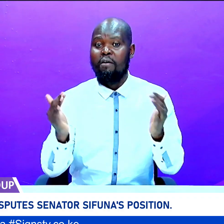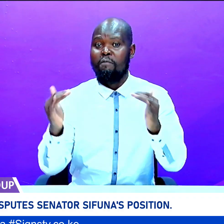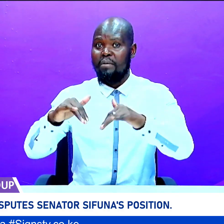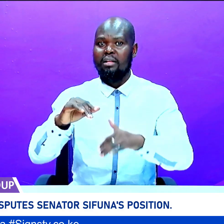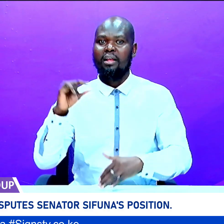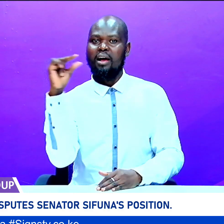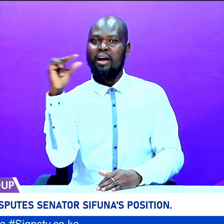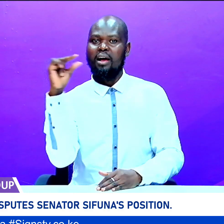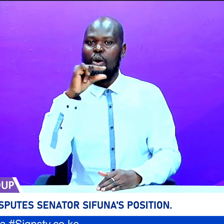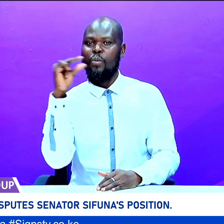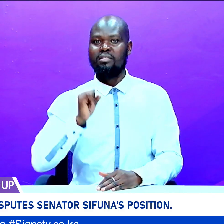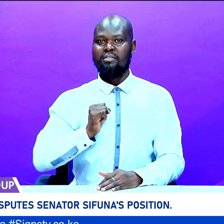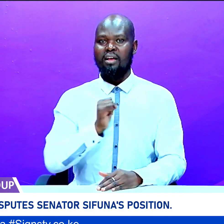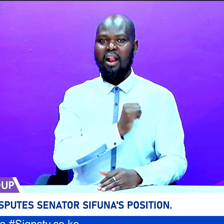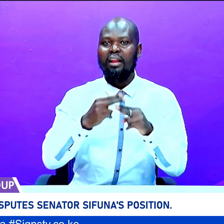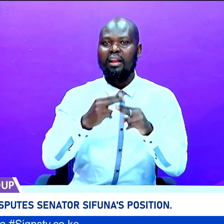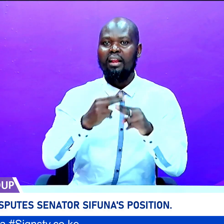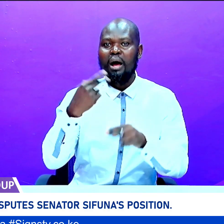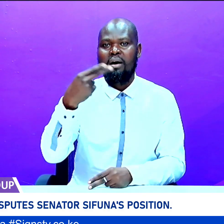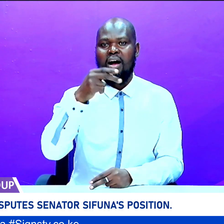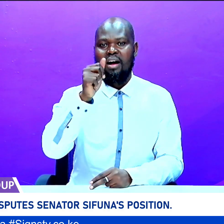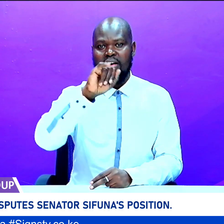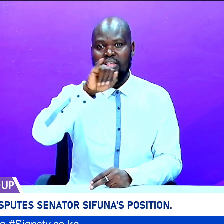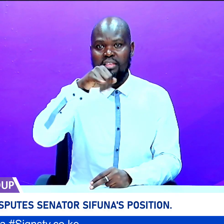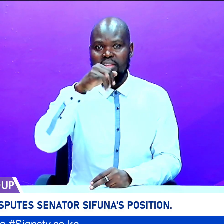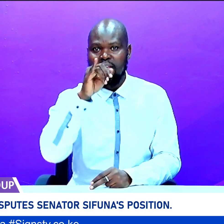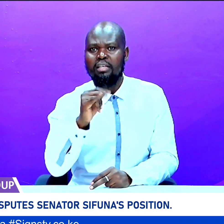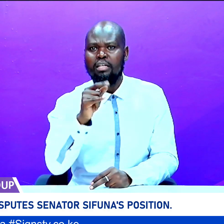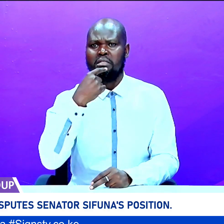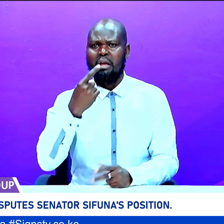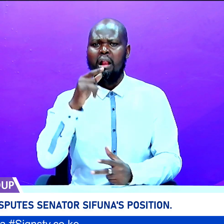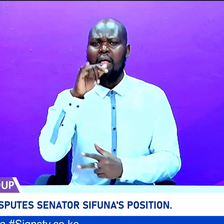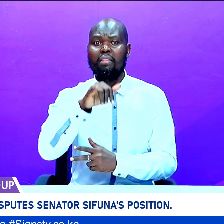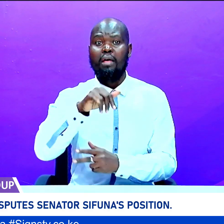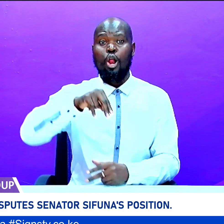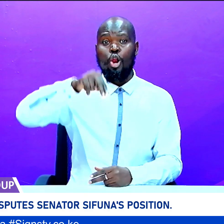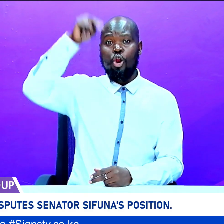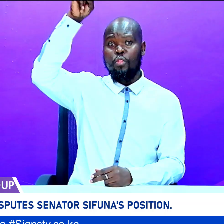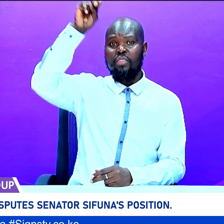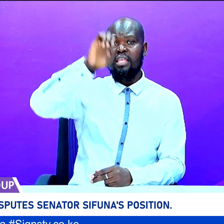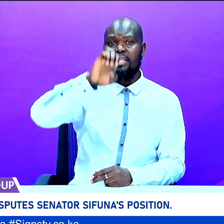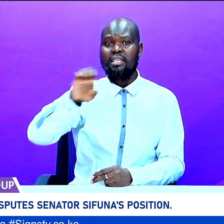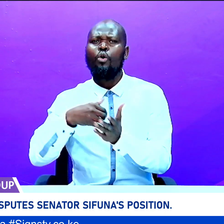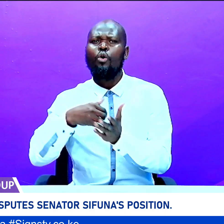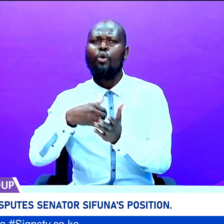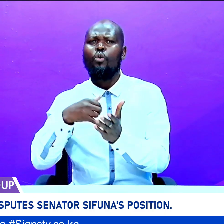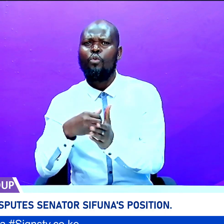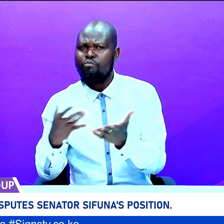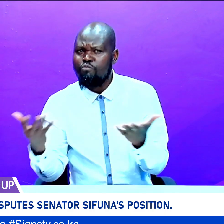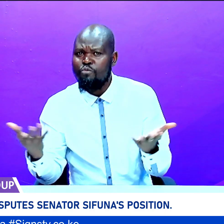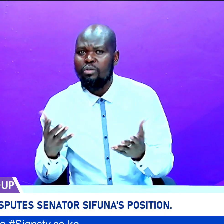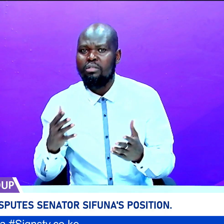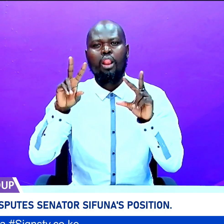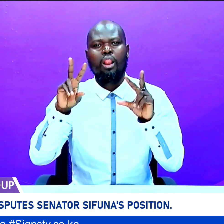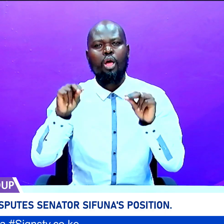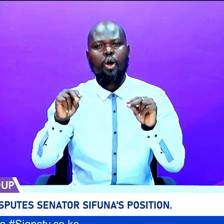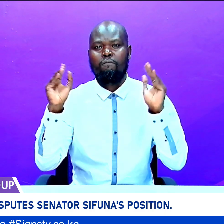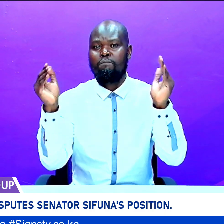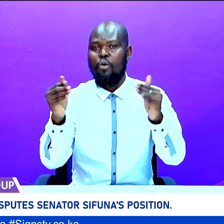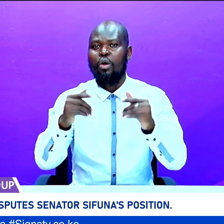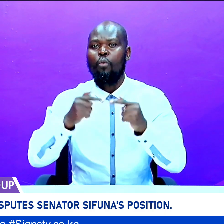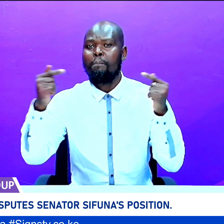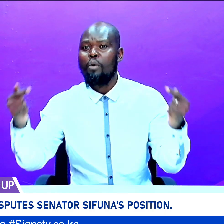Haji affirmed that the northeastern region has no intention of opposing President Ruto in the upcoming